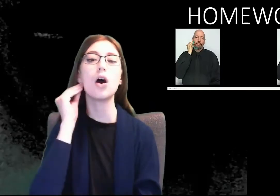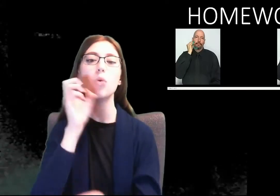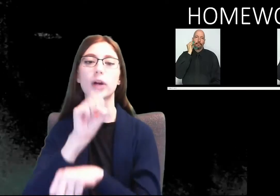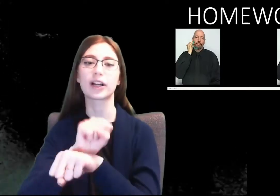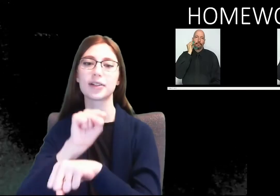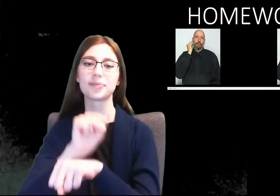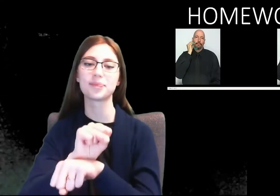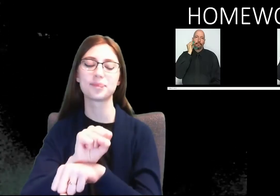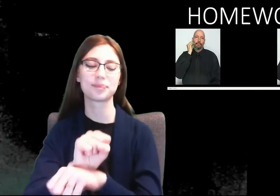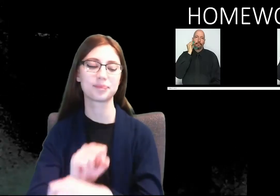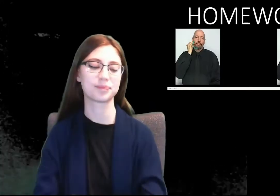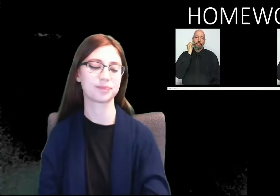Homework.